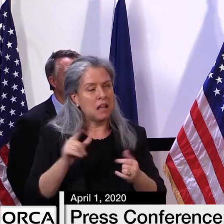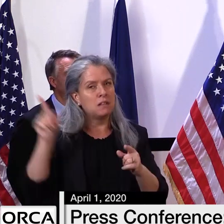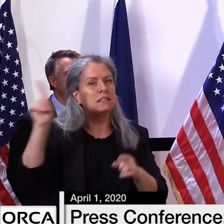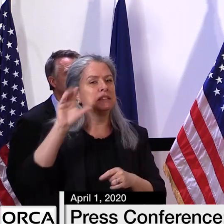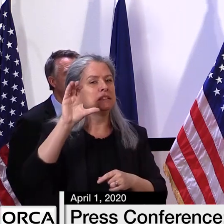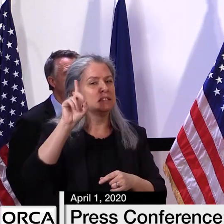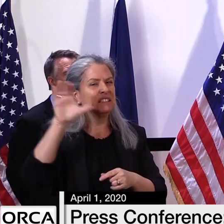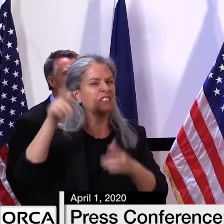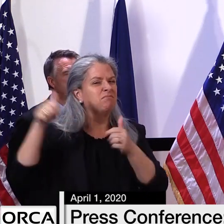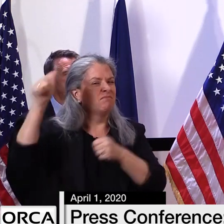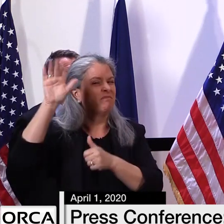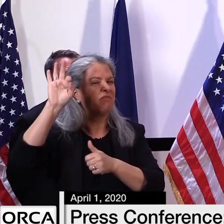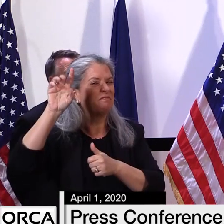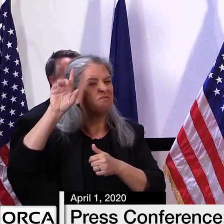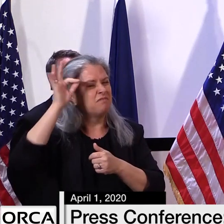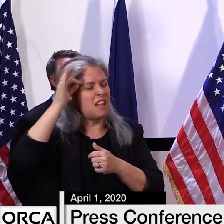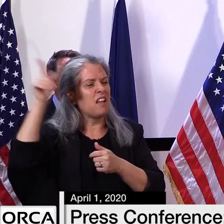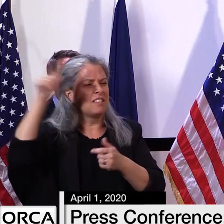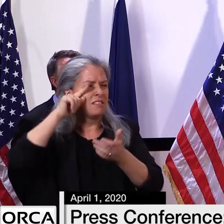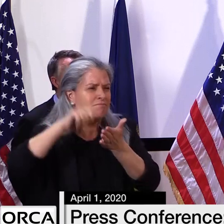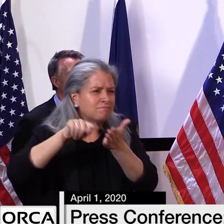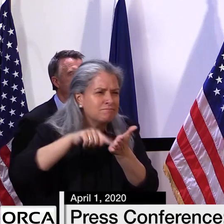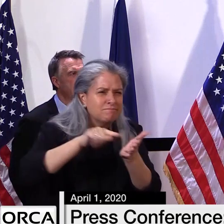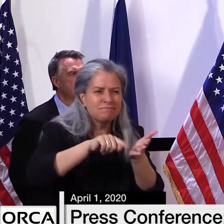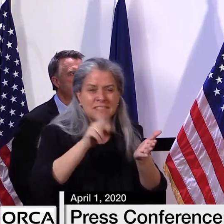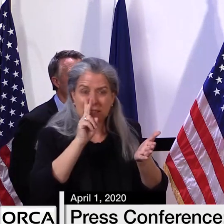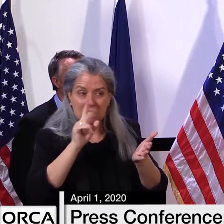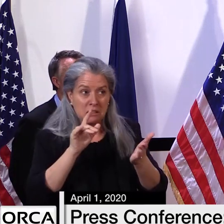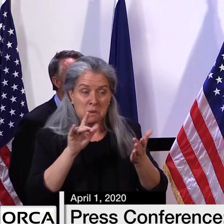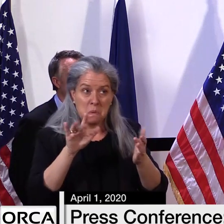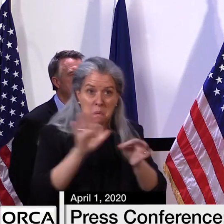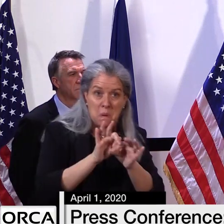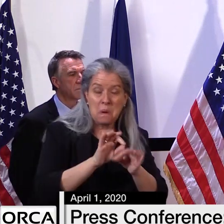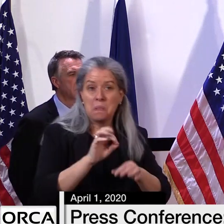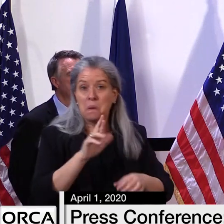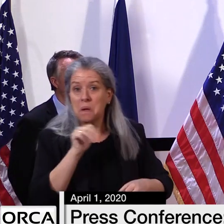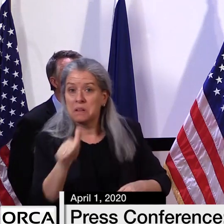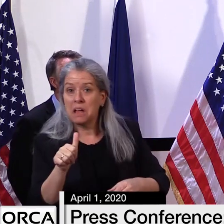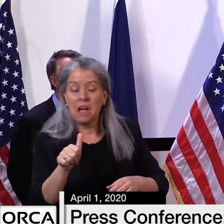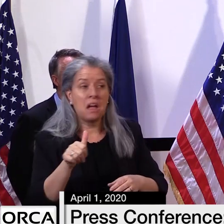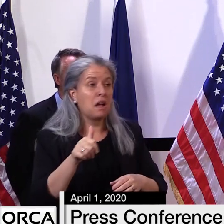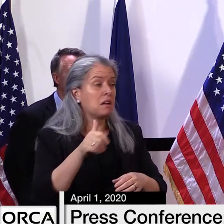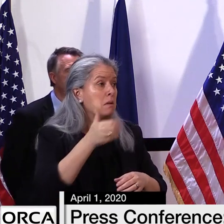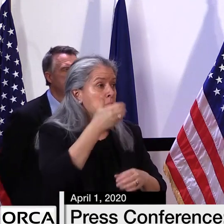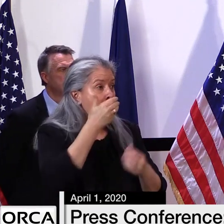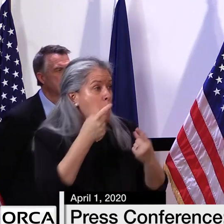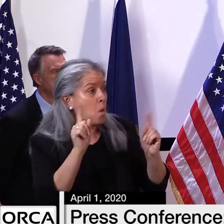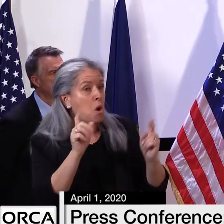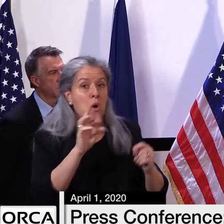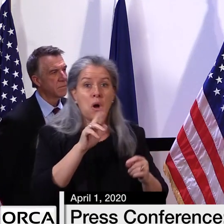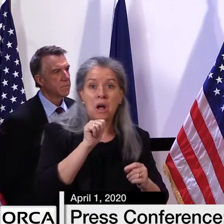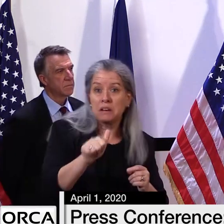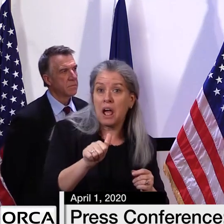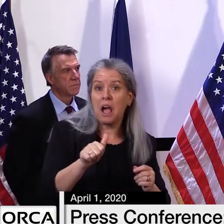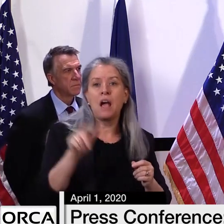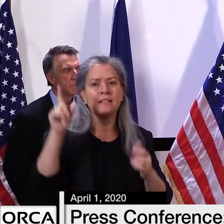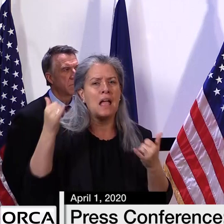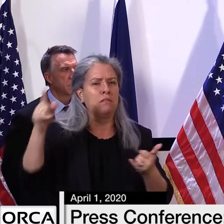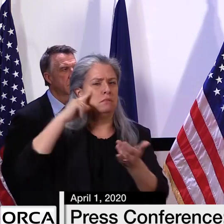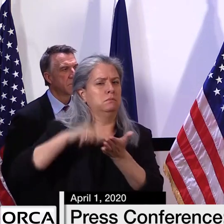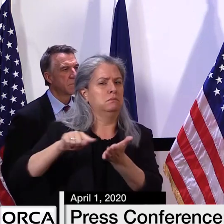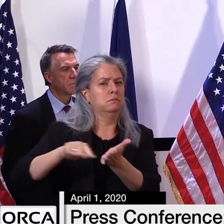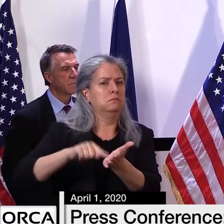see on a population basis if that would or would not be an important intervention. I will caution everybody right now, it is